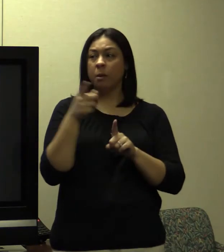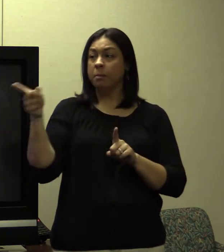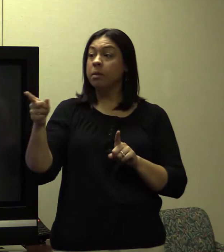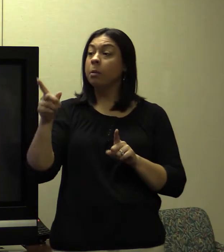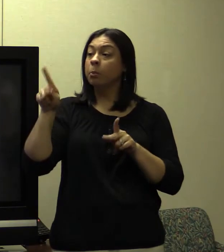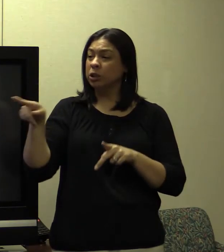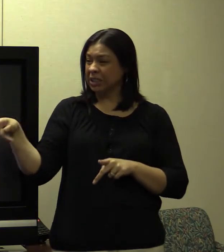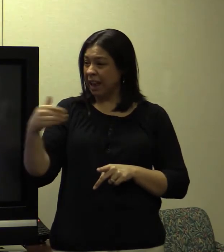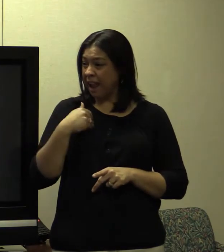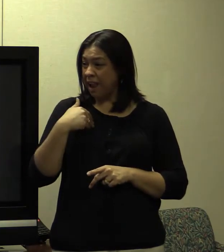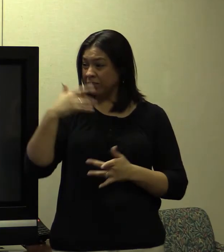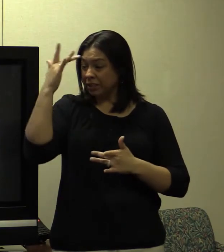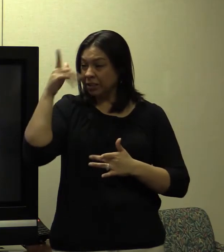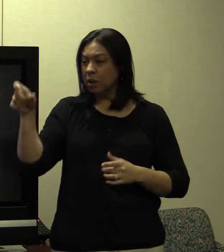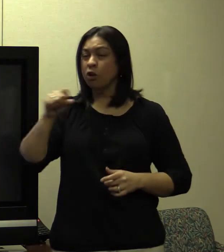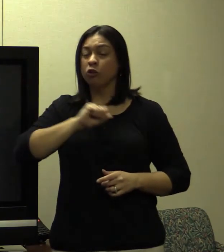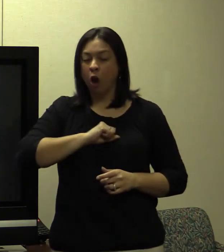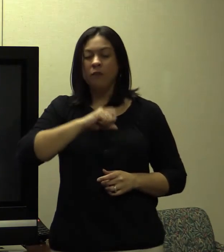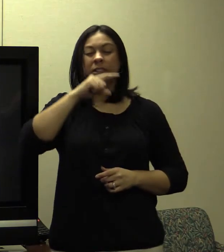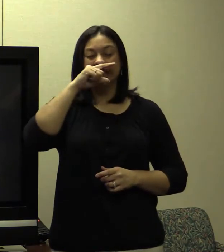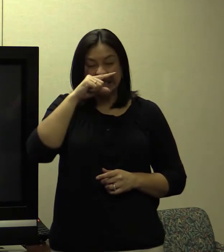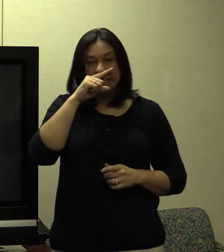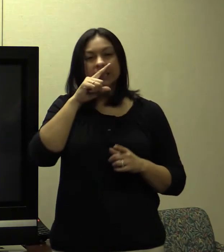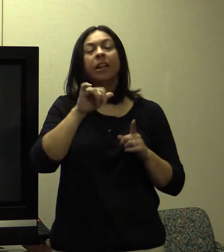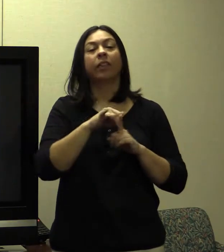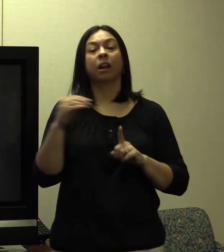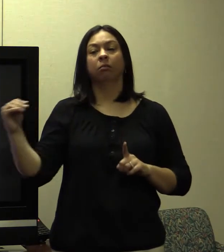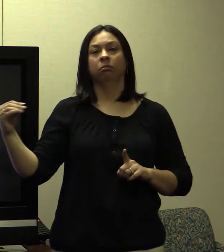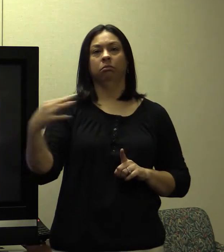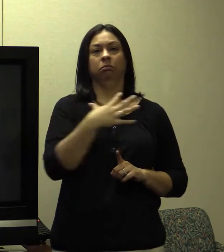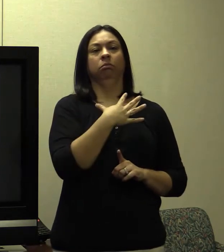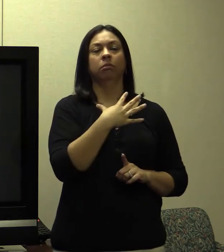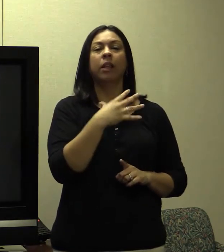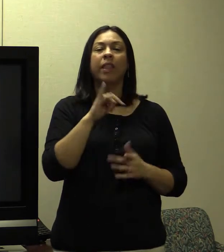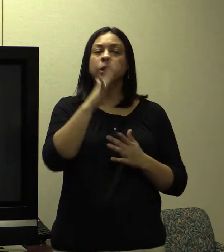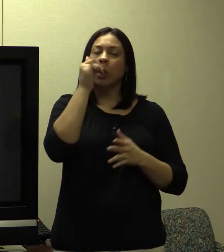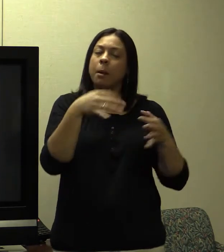sneeze. This is why it's so important to cover your mouth when you cough or sneeze.